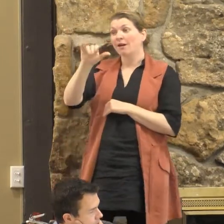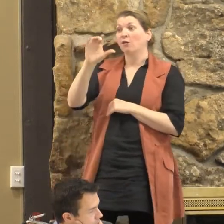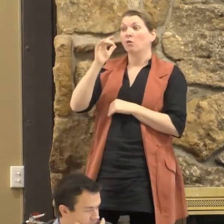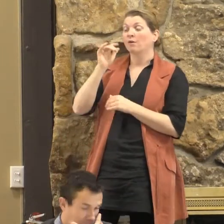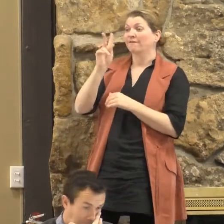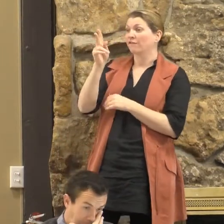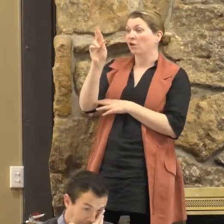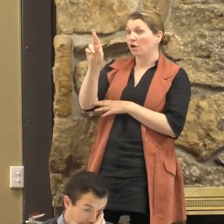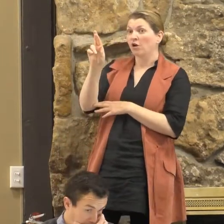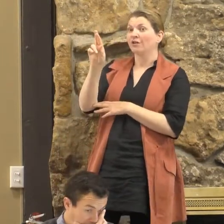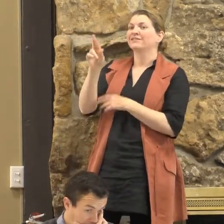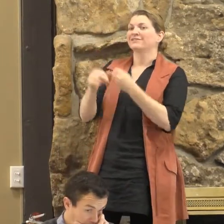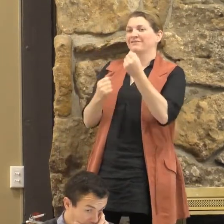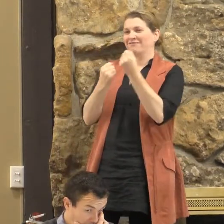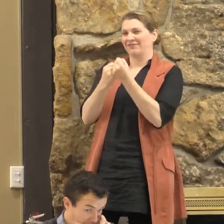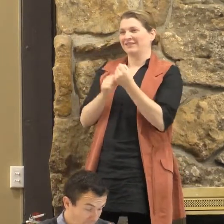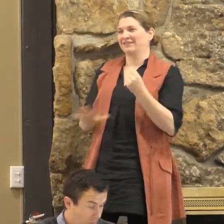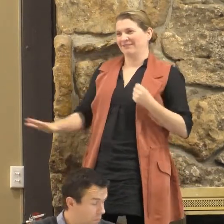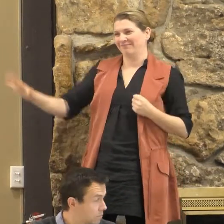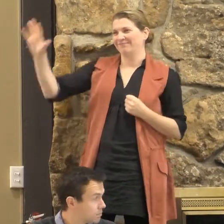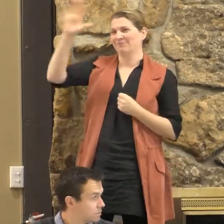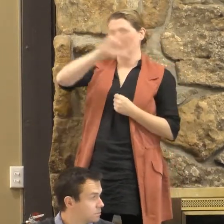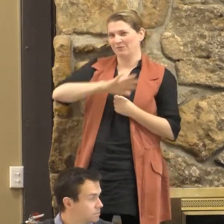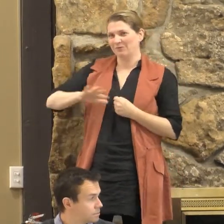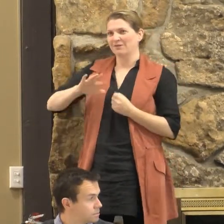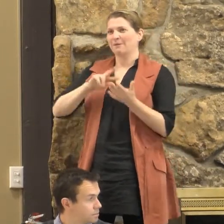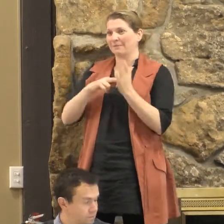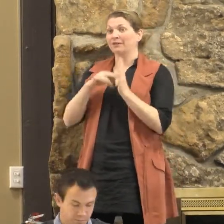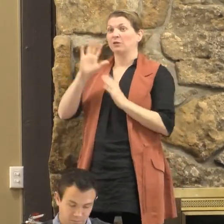where they're gonna be talking through a sign language interpreter.